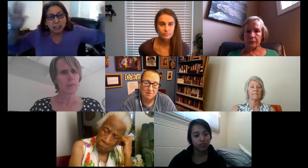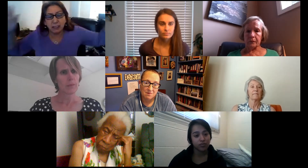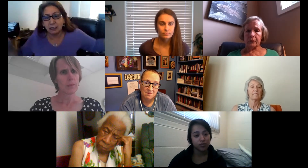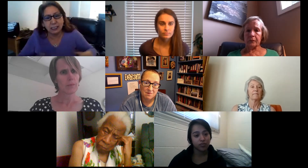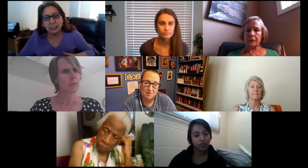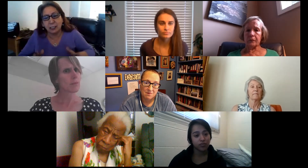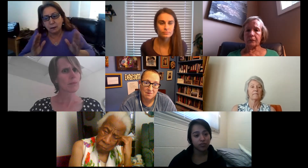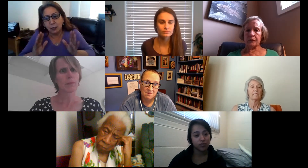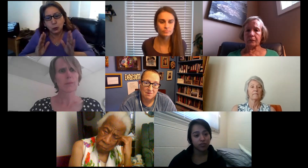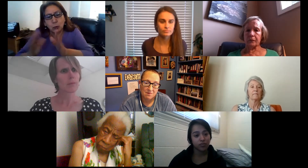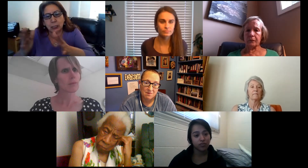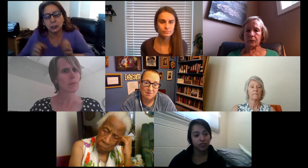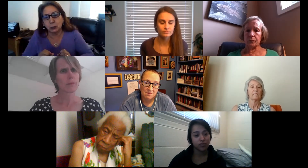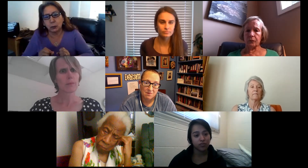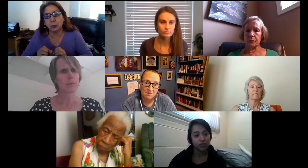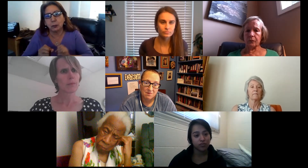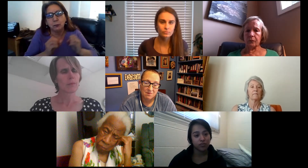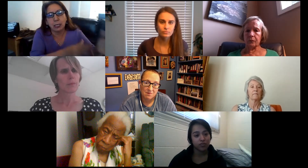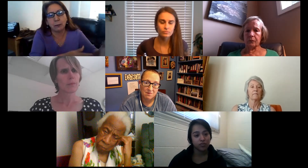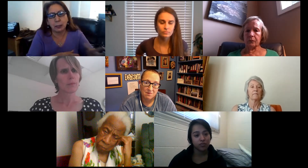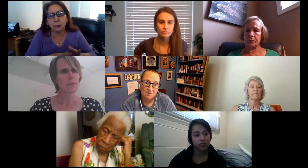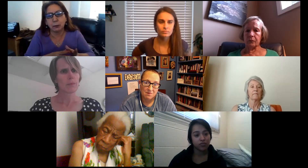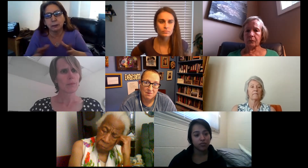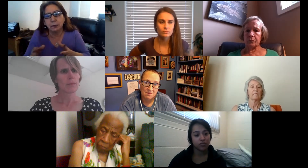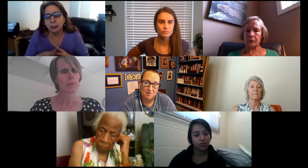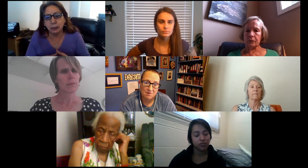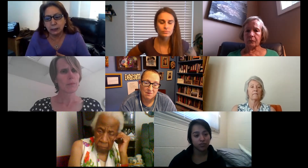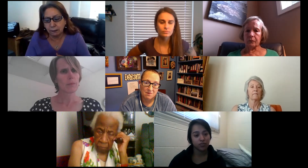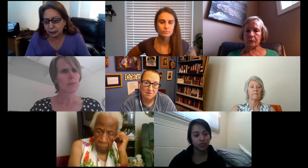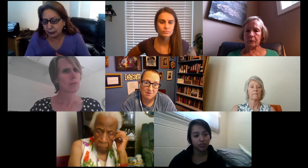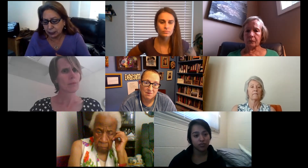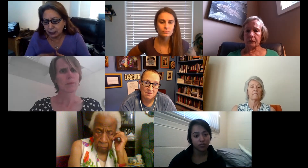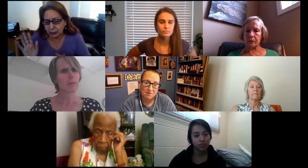nothing. They didn't say, do this or go for help there or stuff like that.